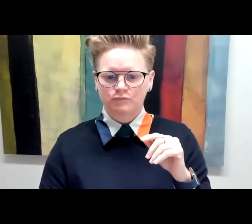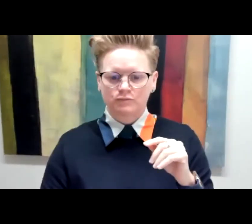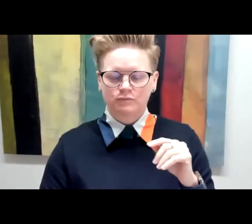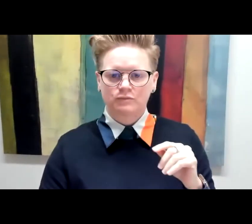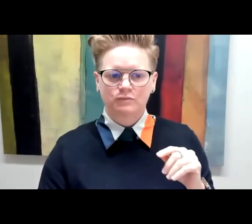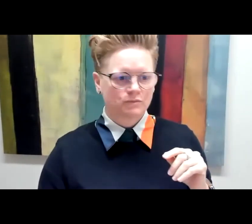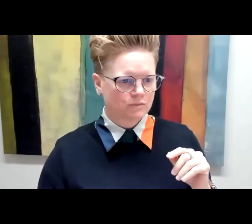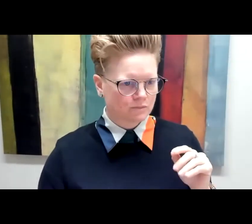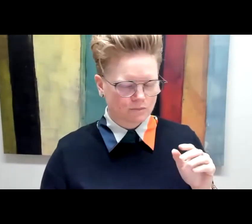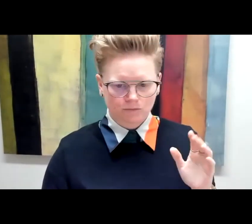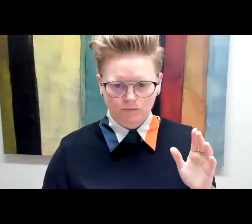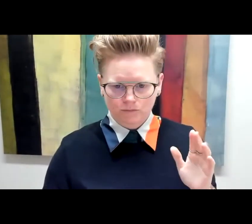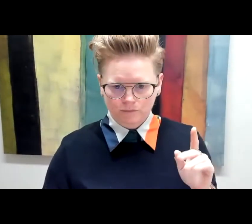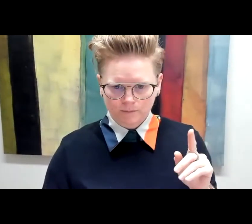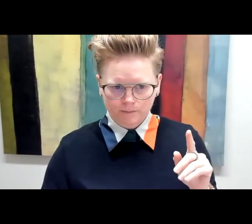answer them.